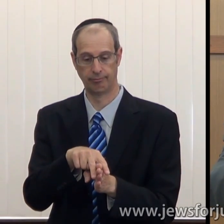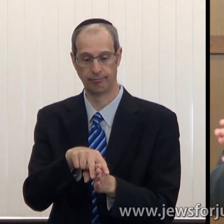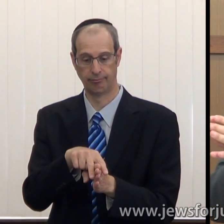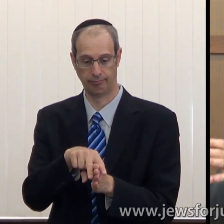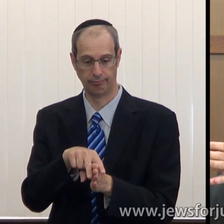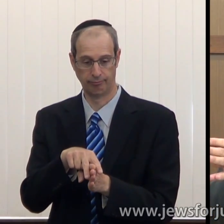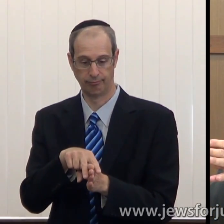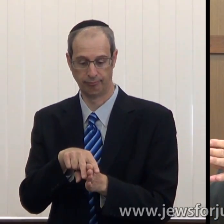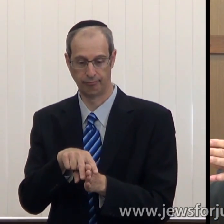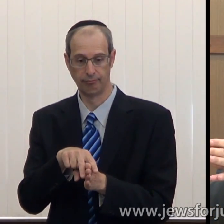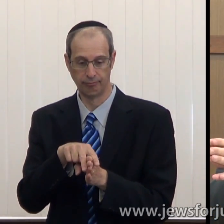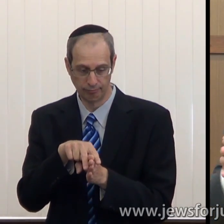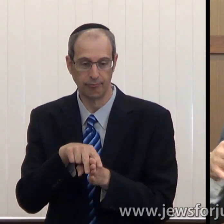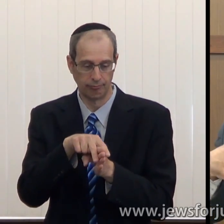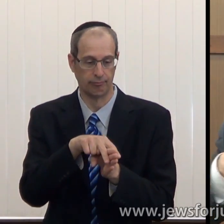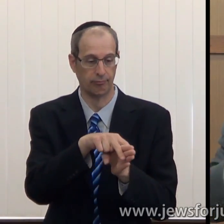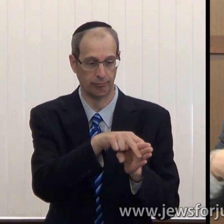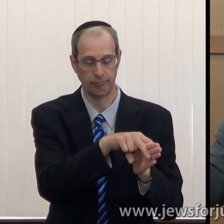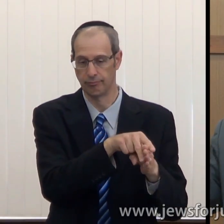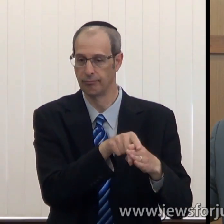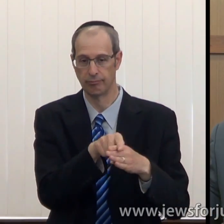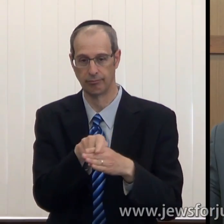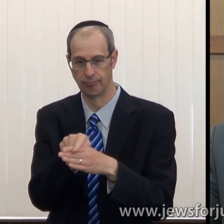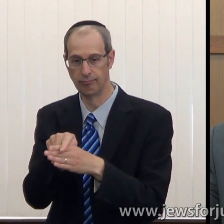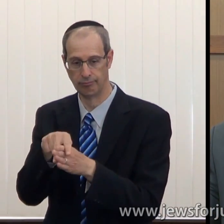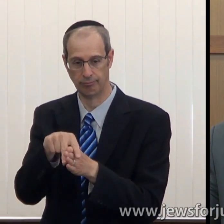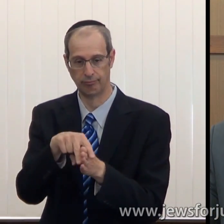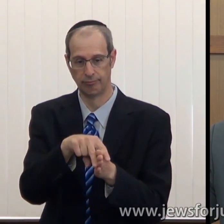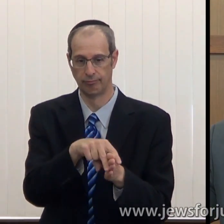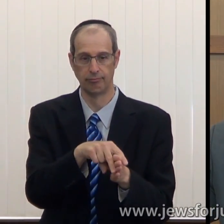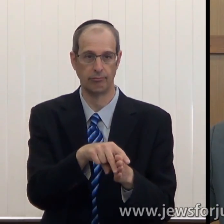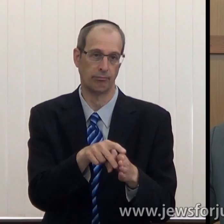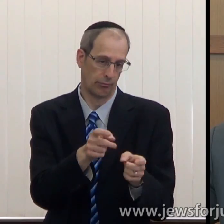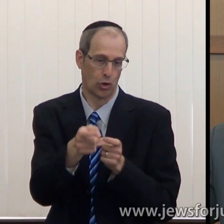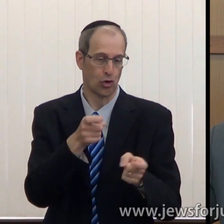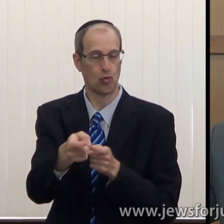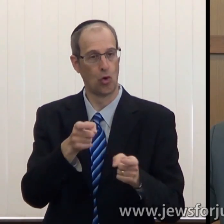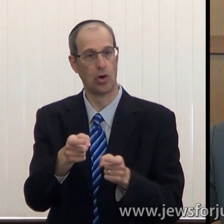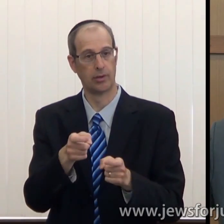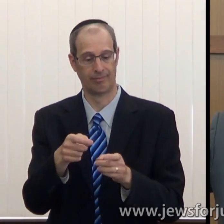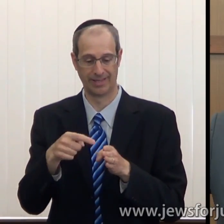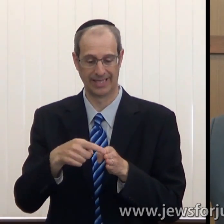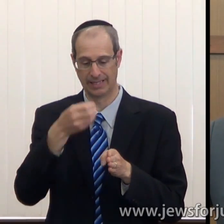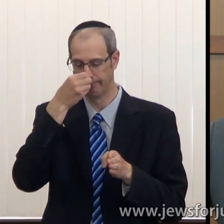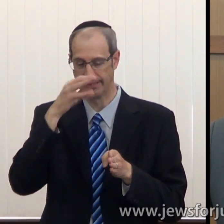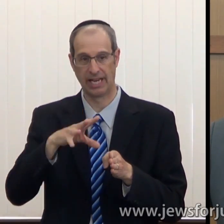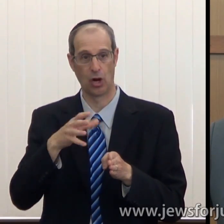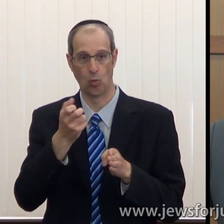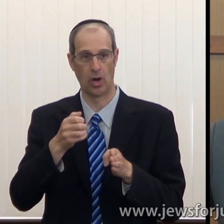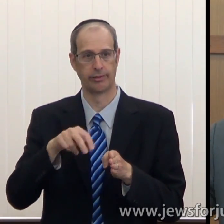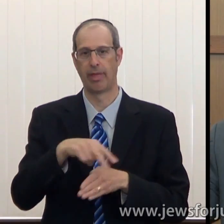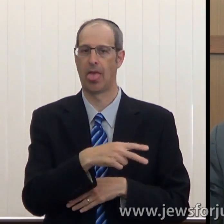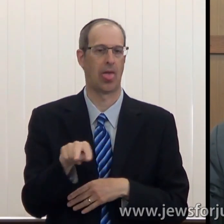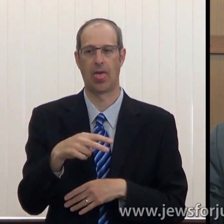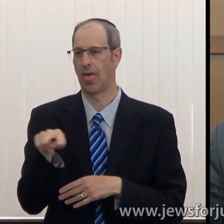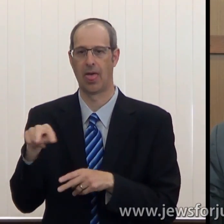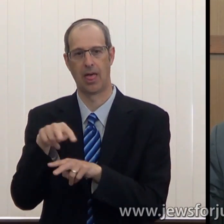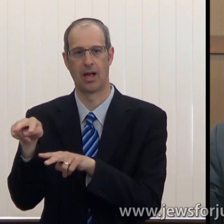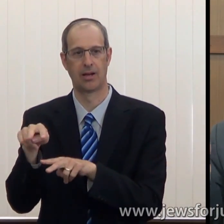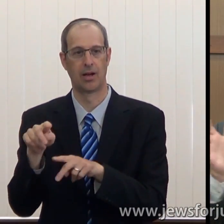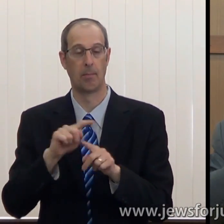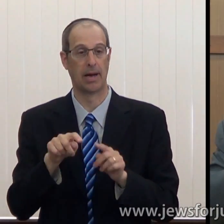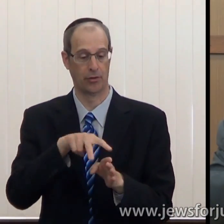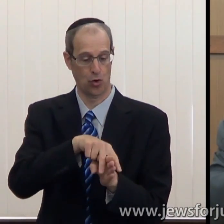a certain direction. The horse doesn't care where it goes. The horse would like to run all over the place. The